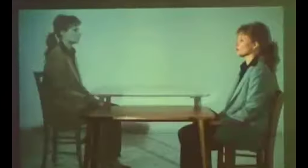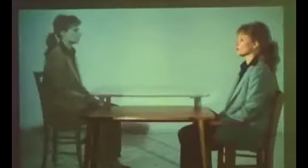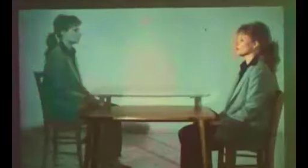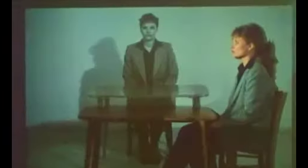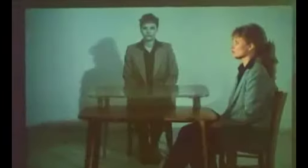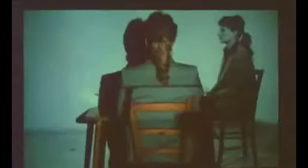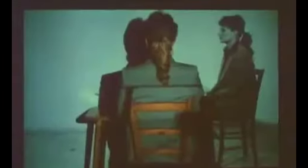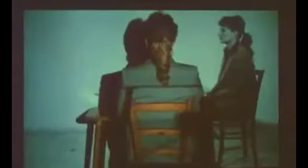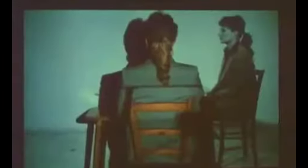if I tried it again.